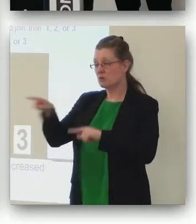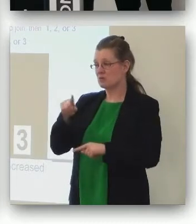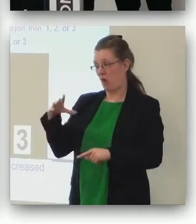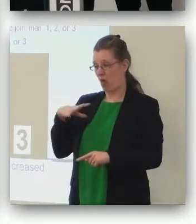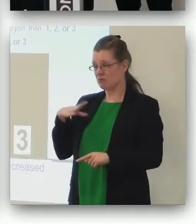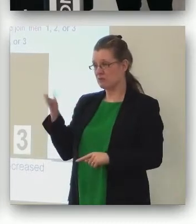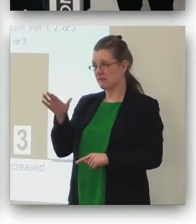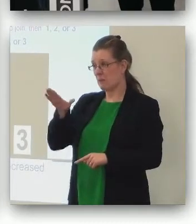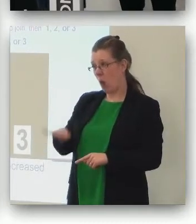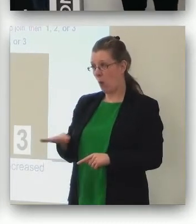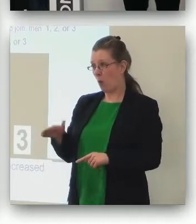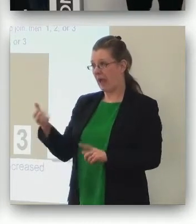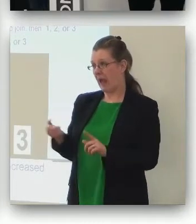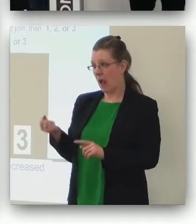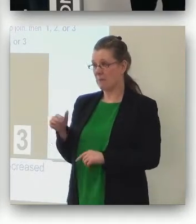will be.